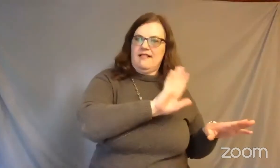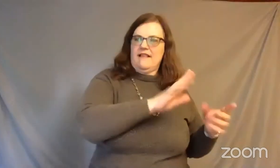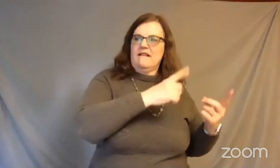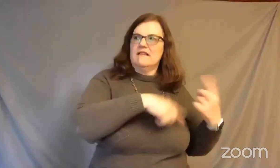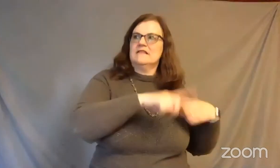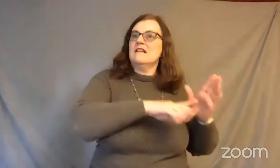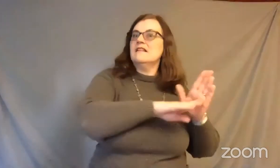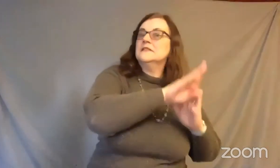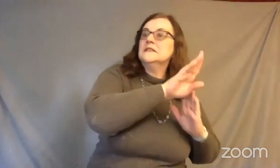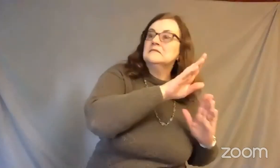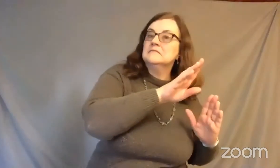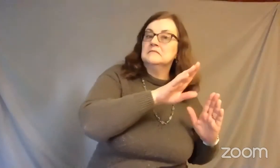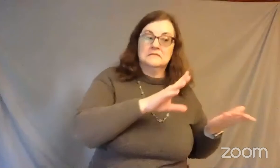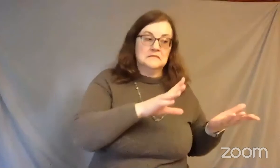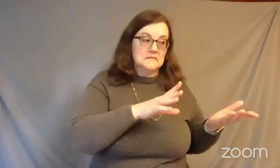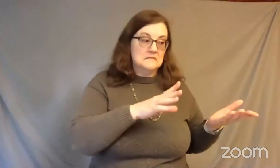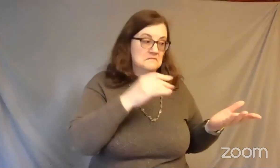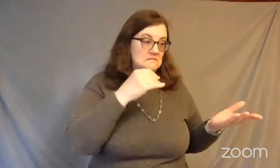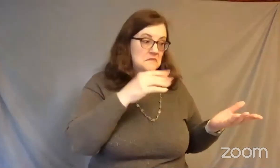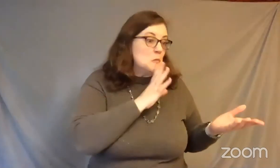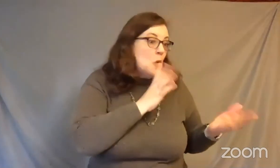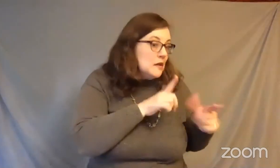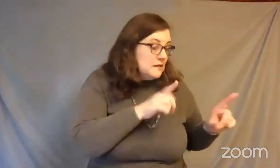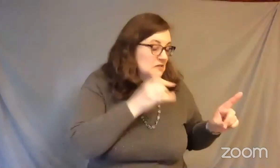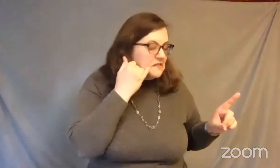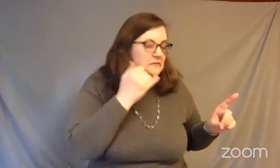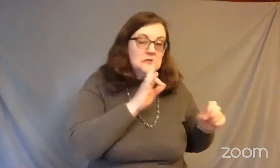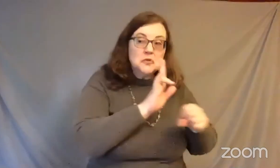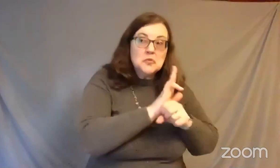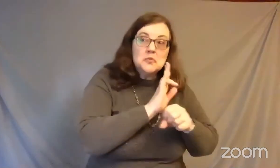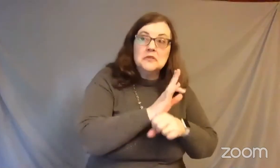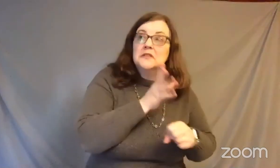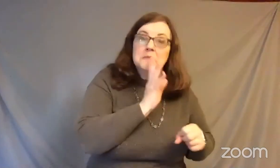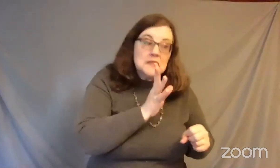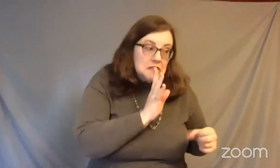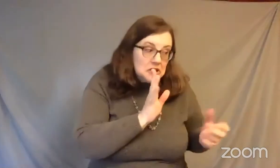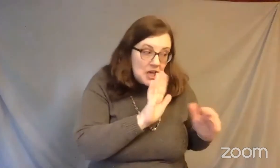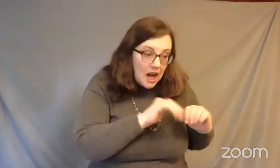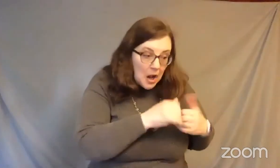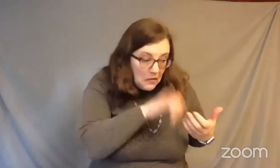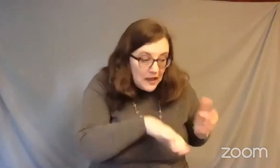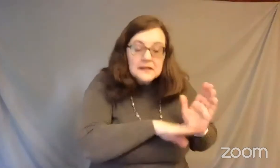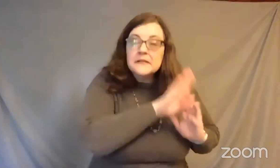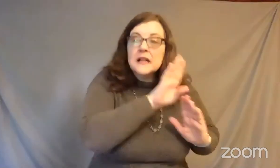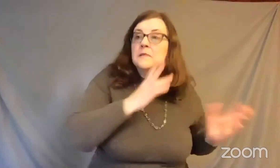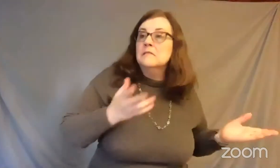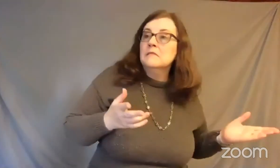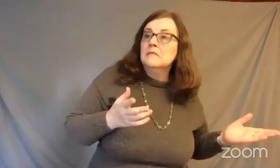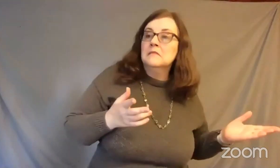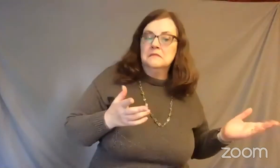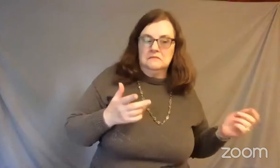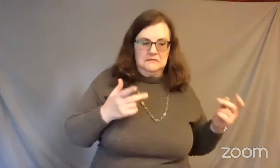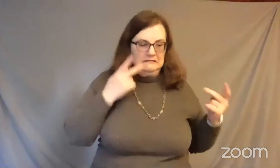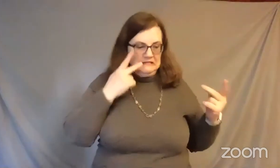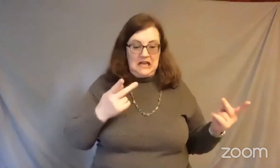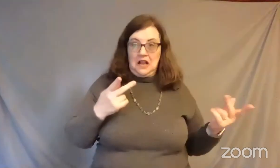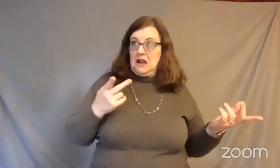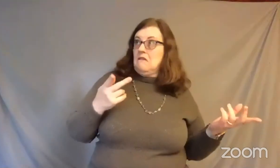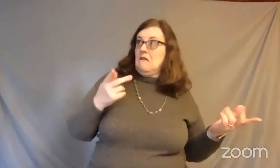the children. What are the children's sign language development look like? If they have access to